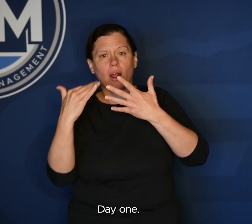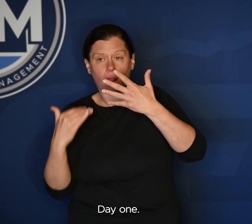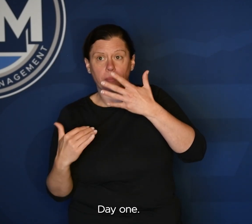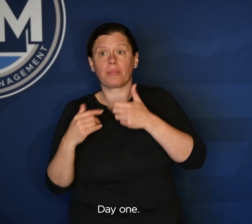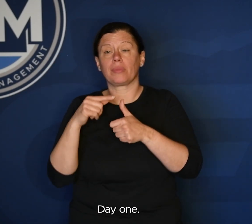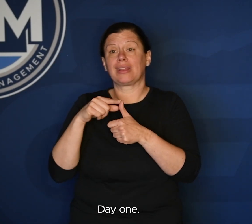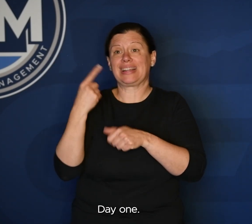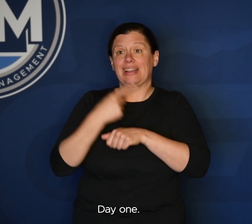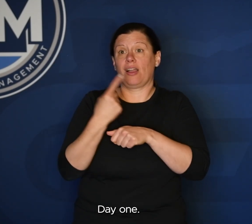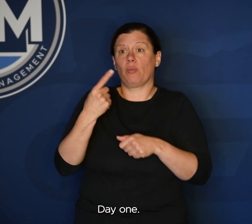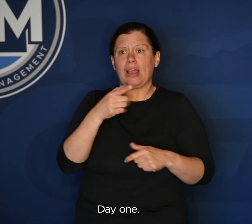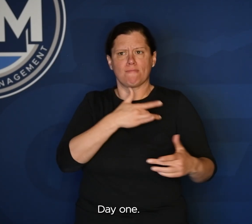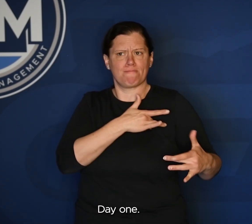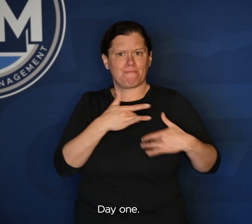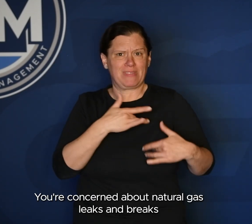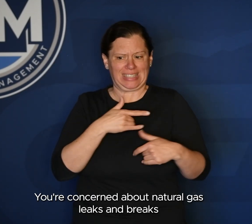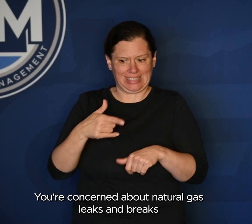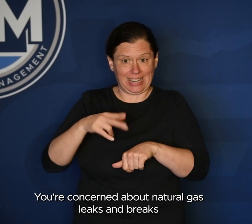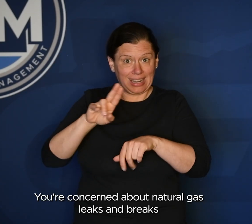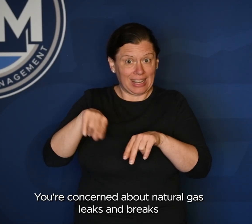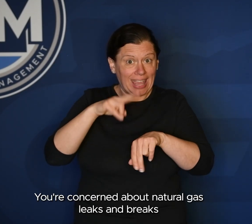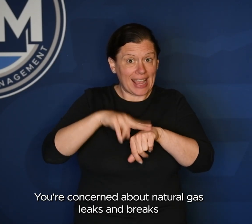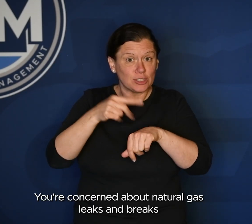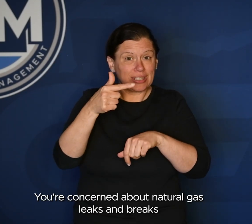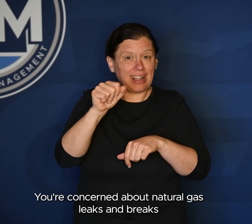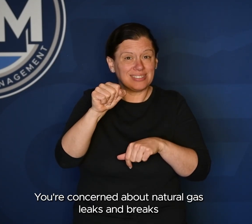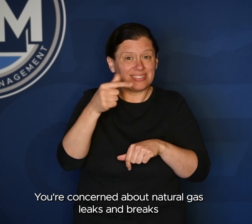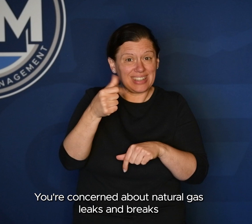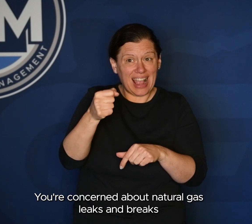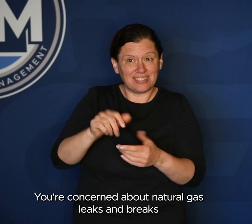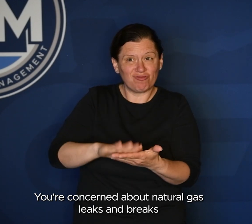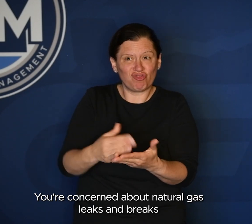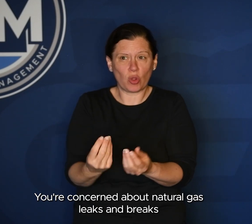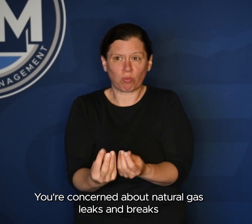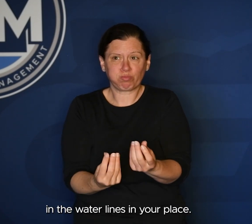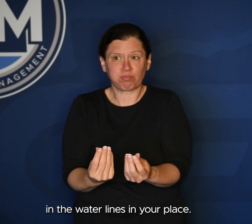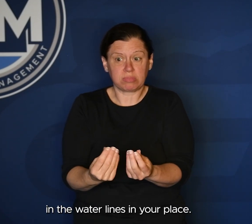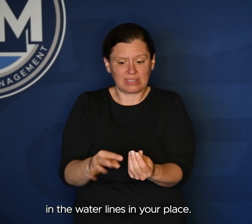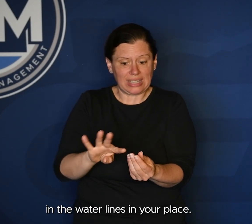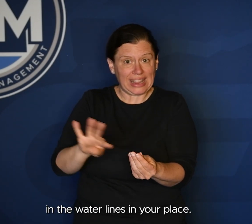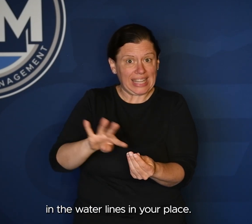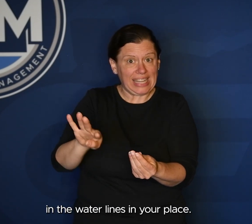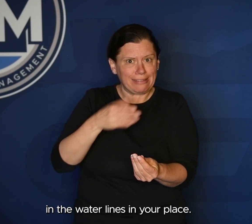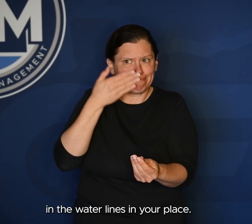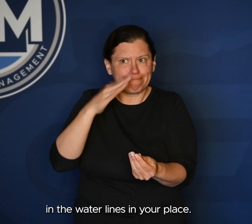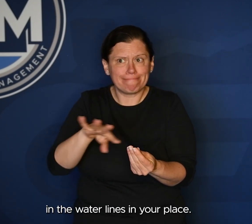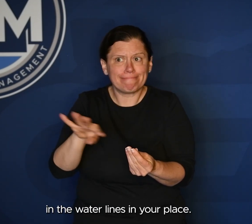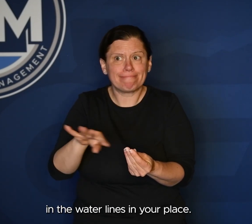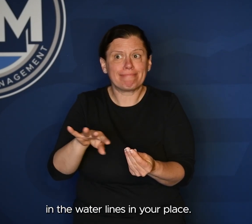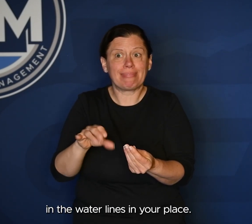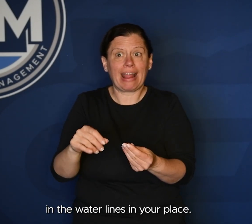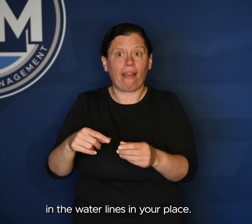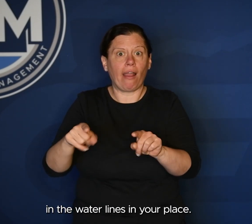Day 1. You're concerned about natural gas leaks and breaks in the water lines in your place.